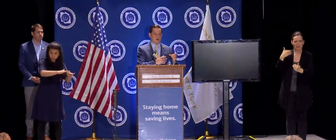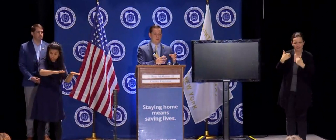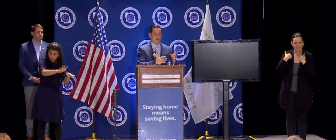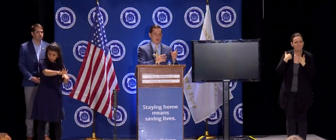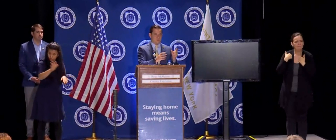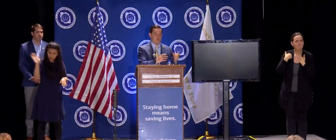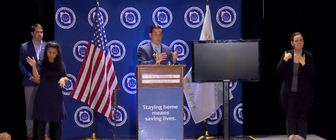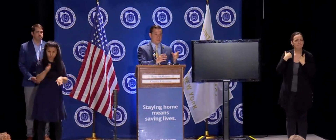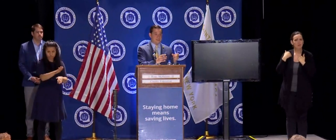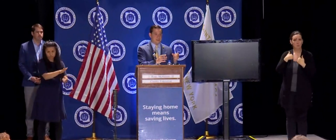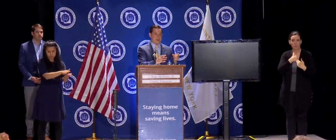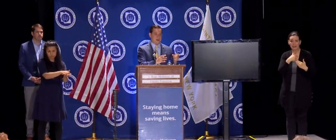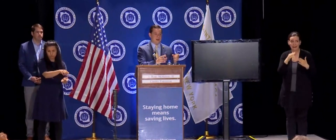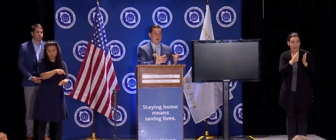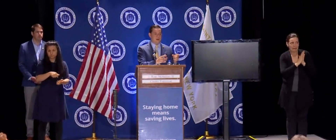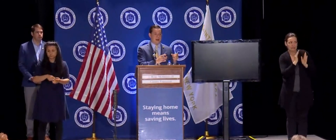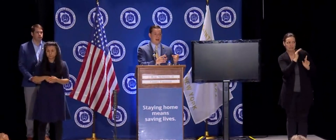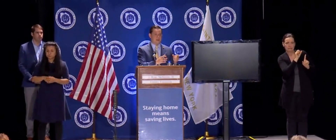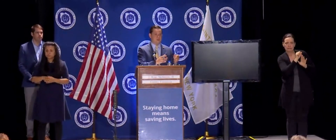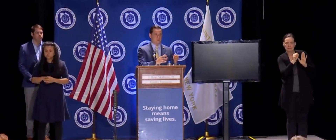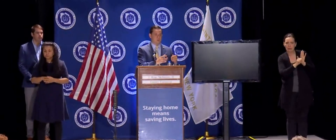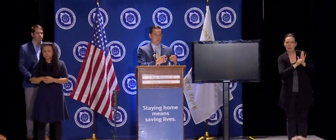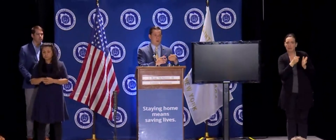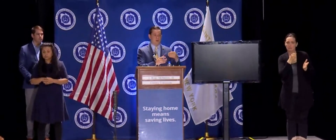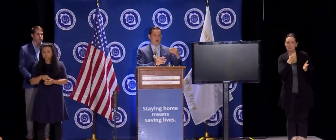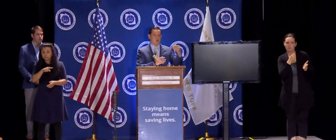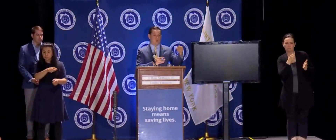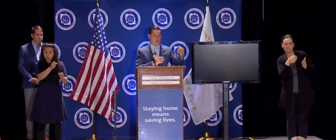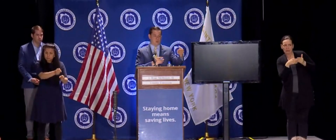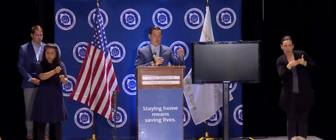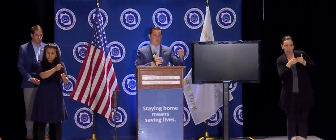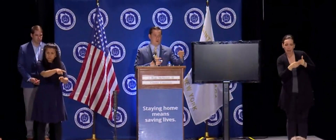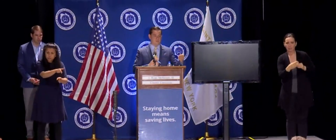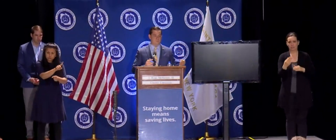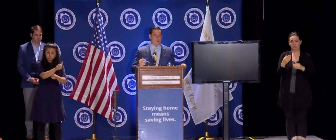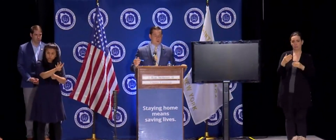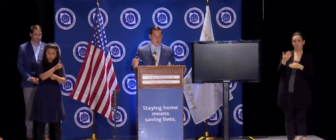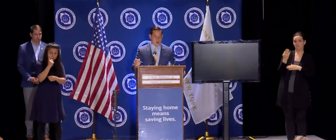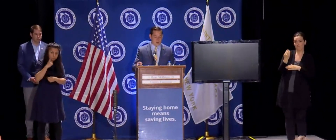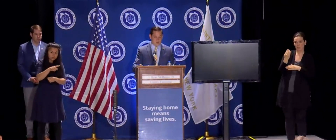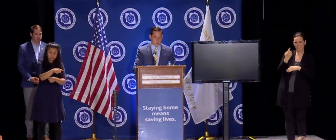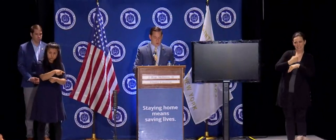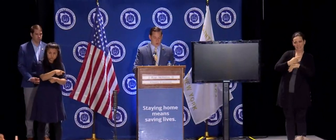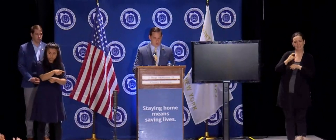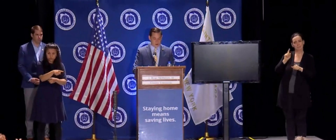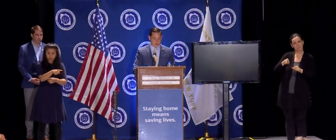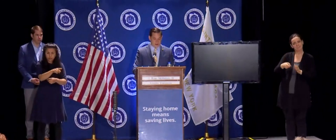making sure they're meeting that 14-day guidance where they would count towards a recovery.